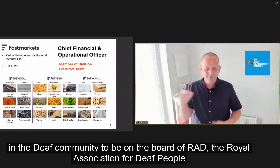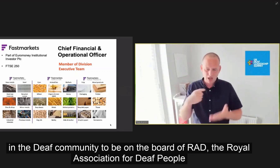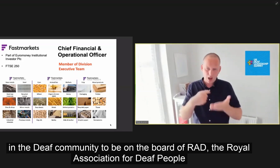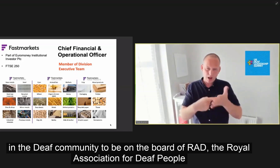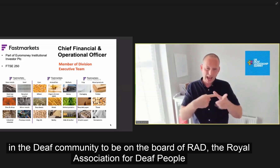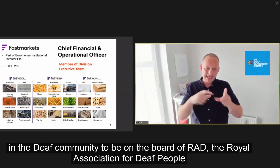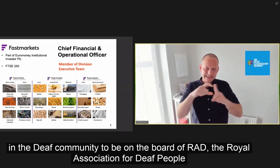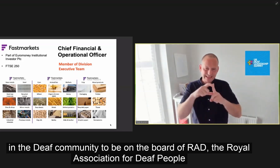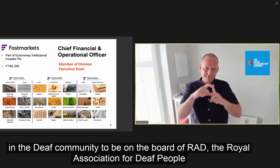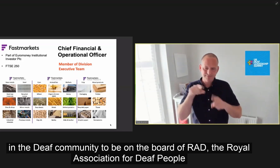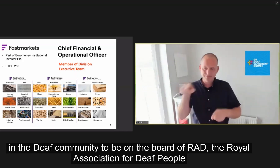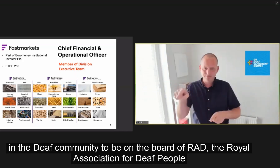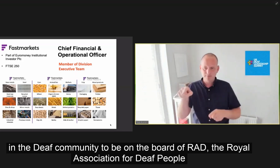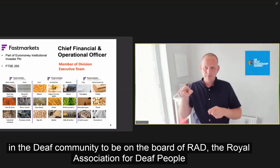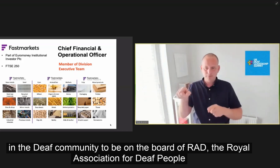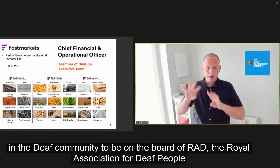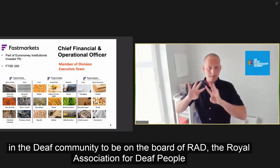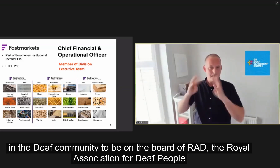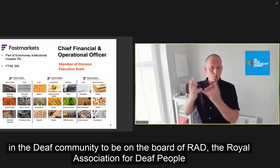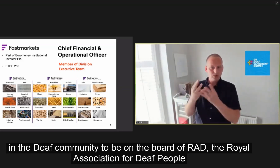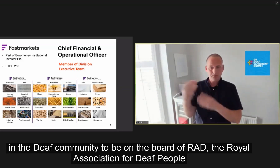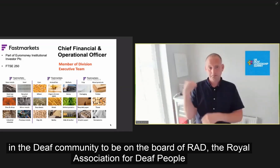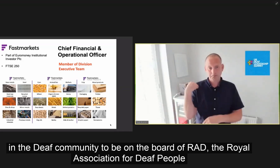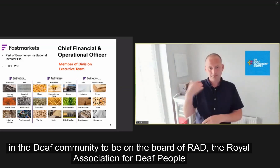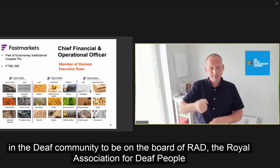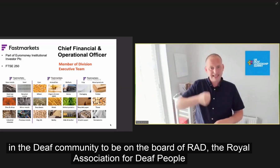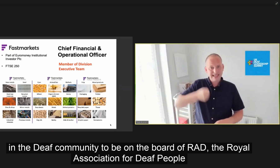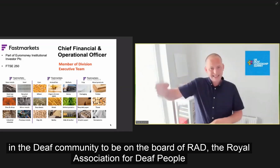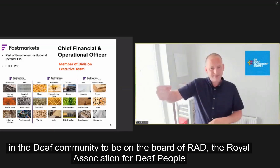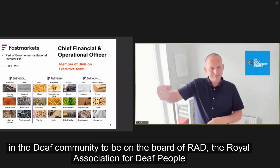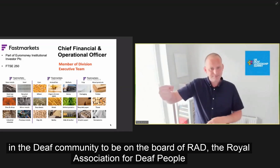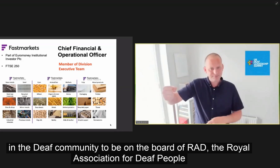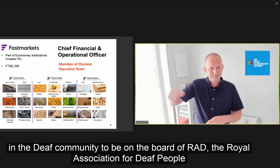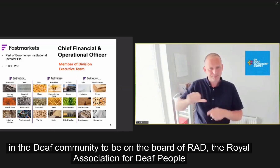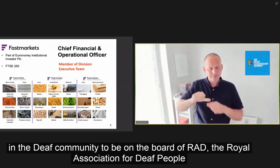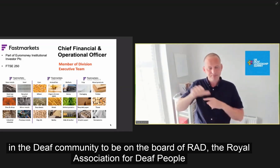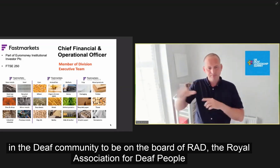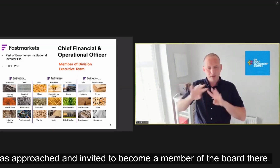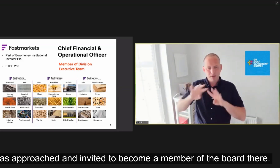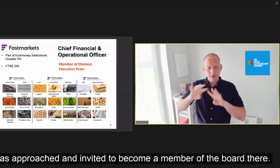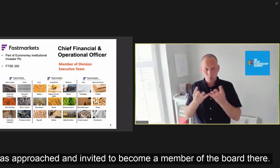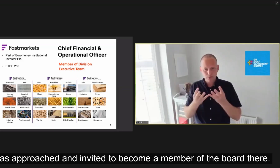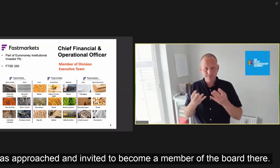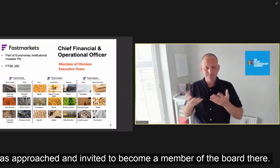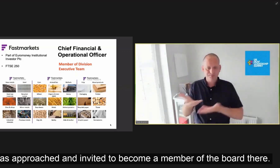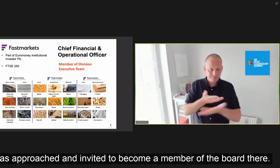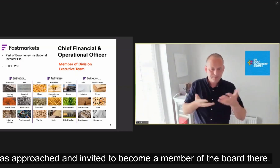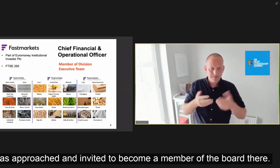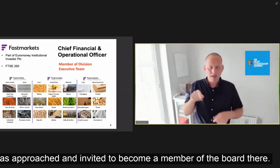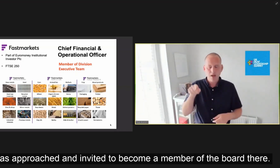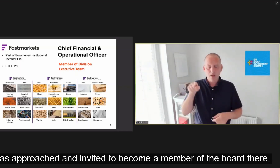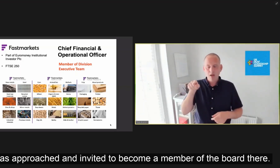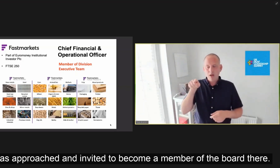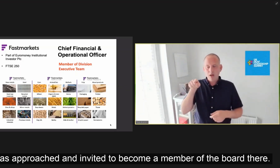on the board of RAD, the Royal Association for Deaf People. I was approached and invited to be a member of the board there.